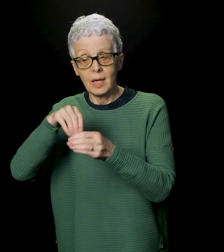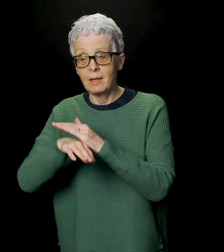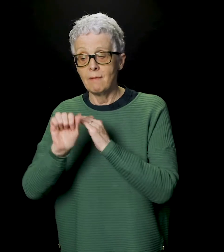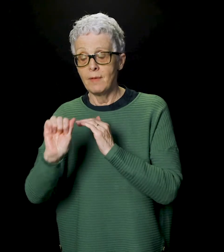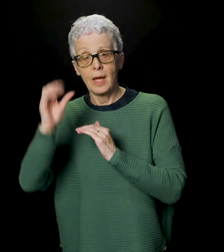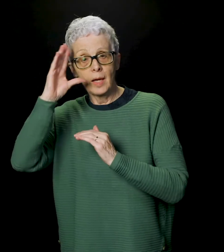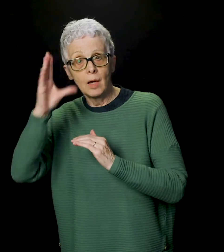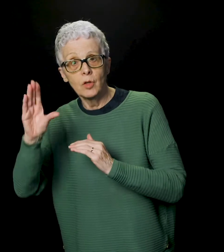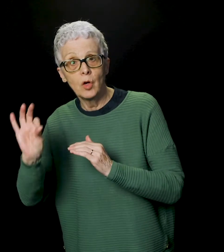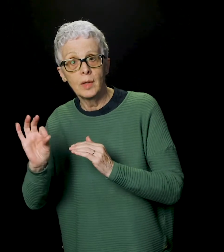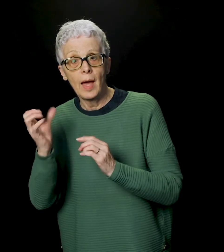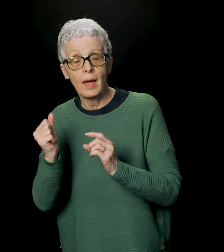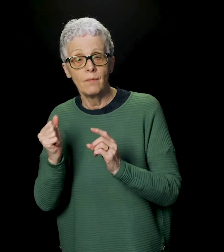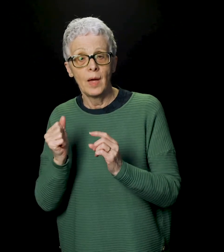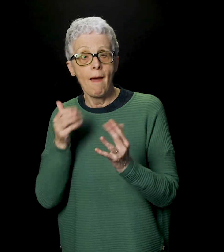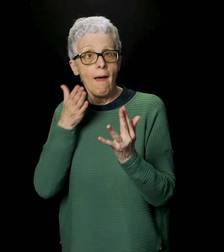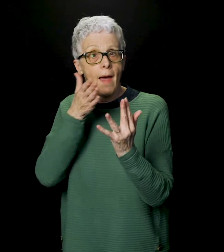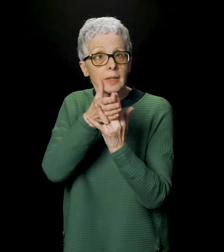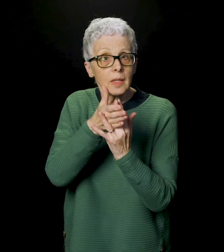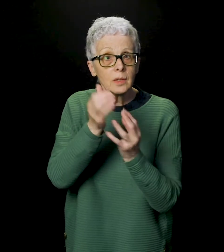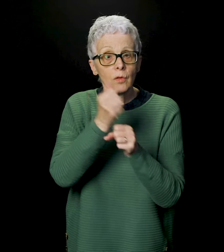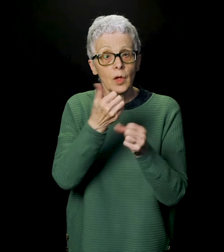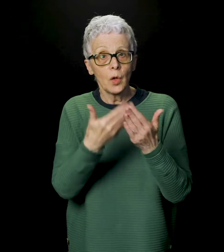country don't have access to the gospel and they come here.